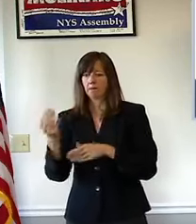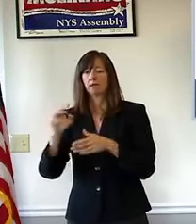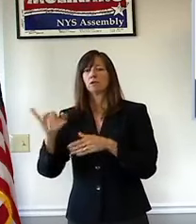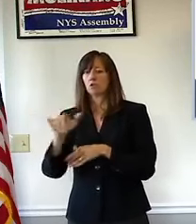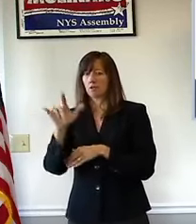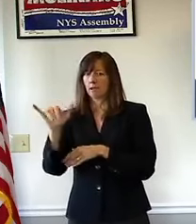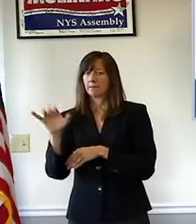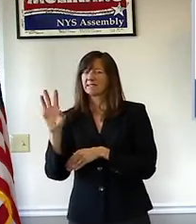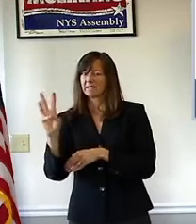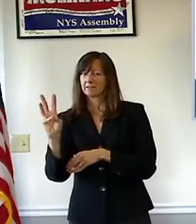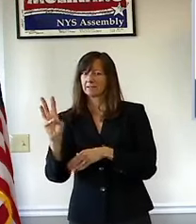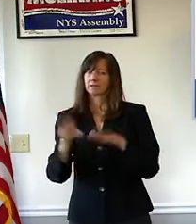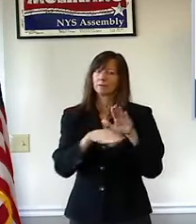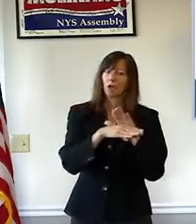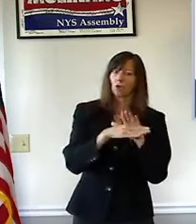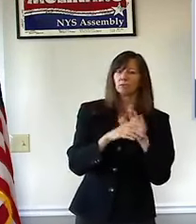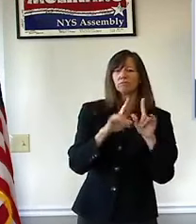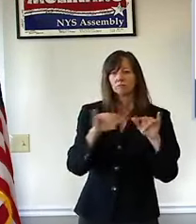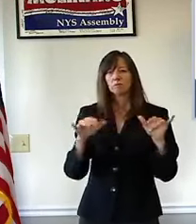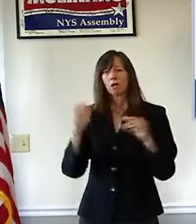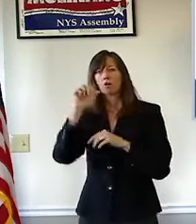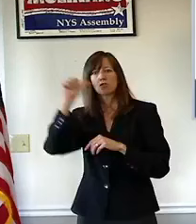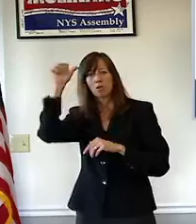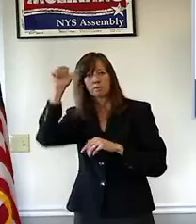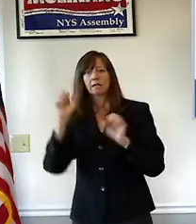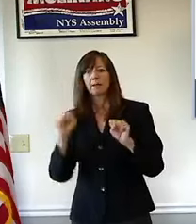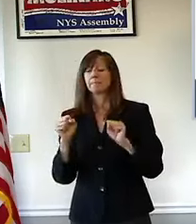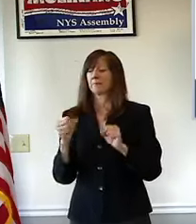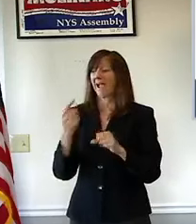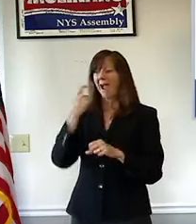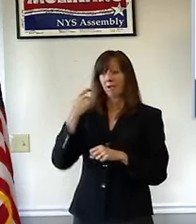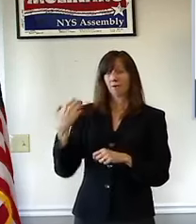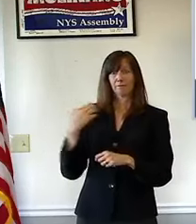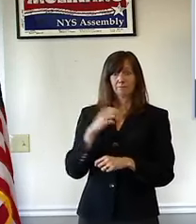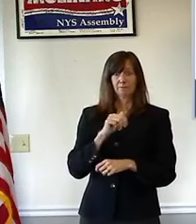They've been advised. I actually coach my son's soccer team. I just got the notice that said we can